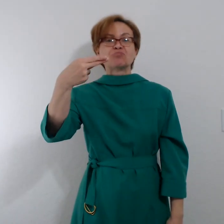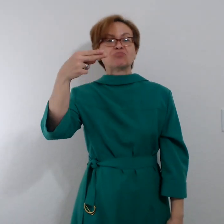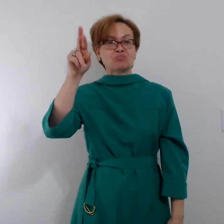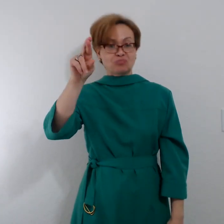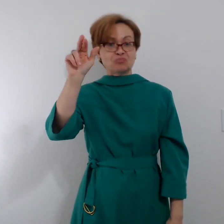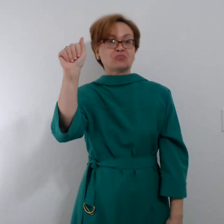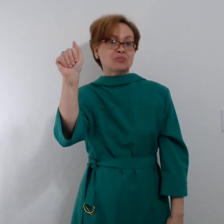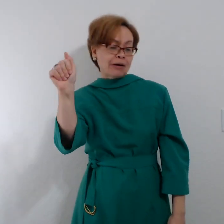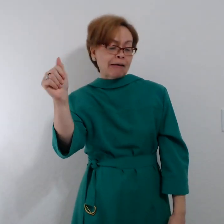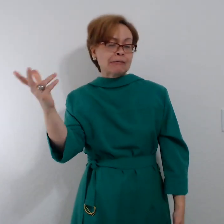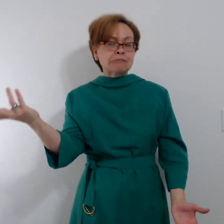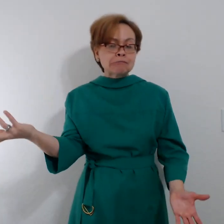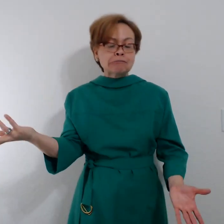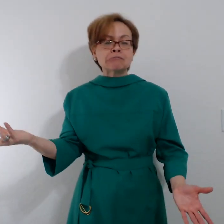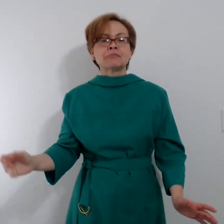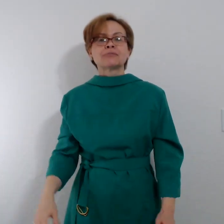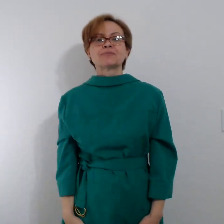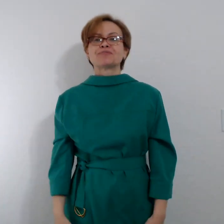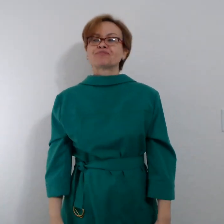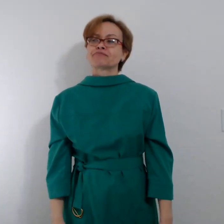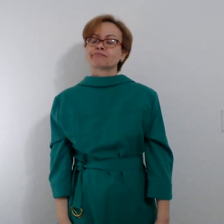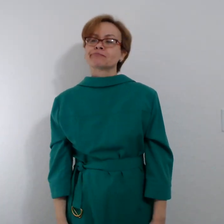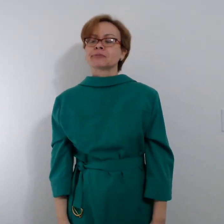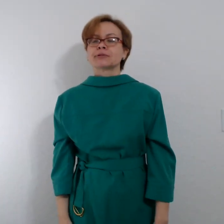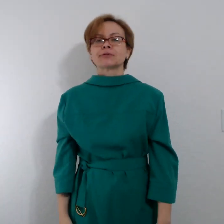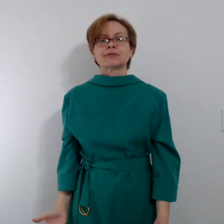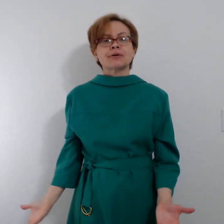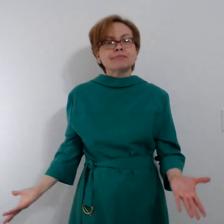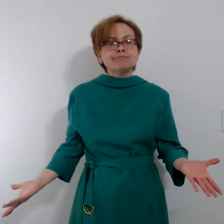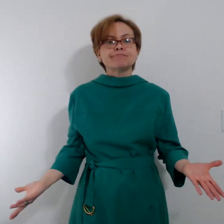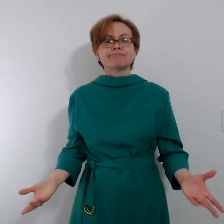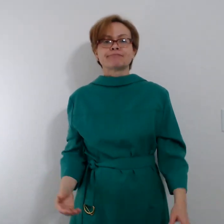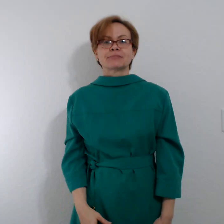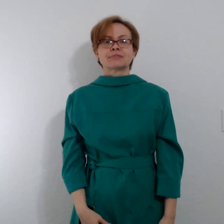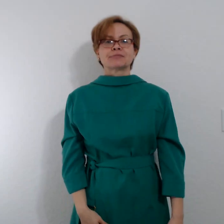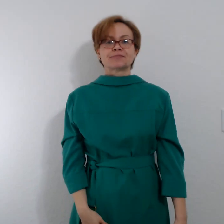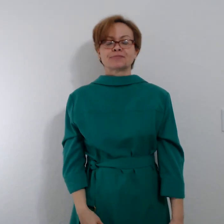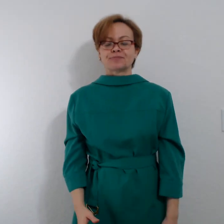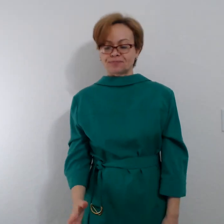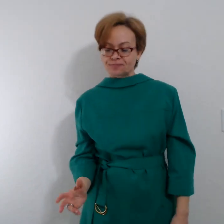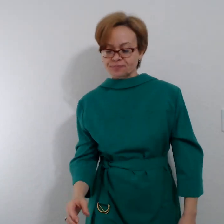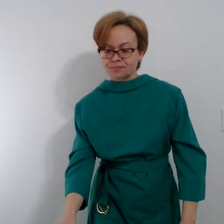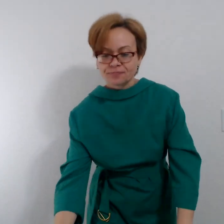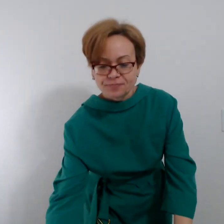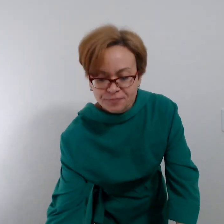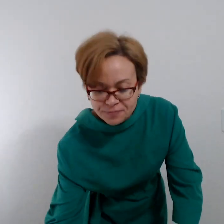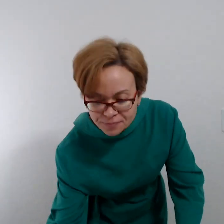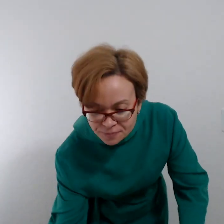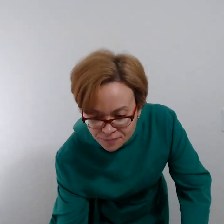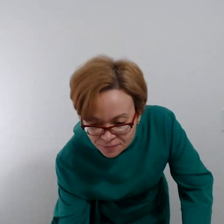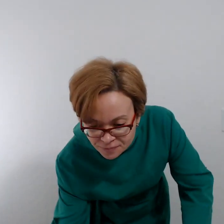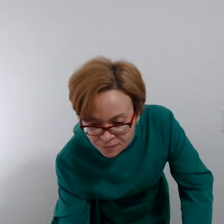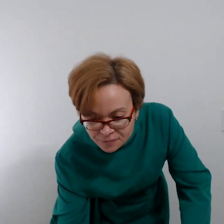I told her that I wanted to up the ante and hold my breath longer than any human being ever had.